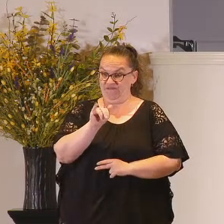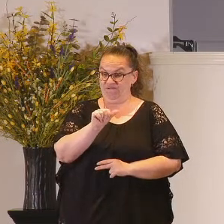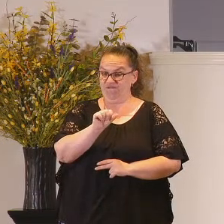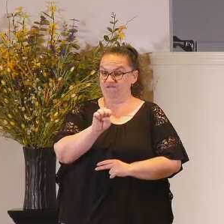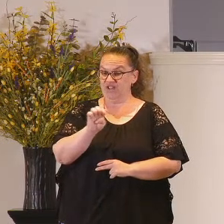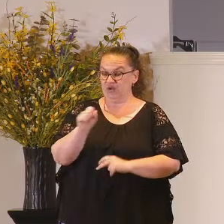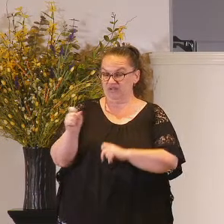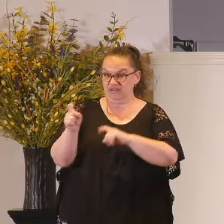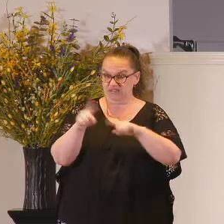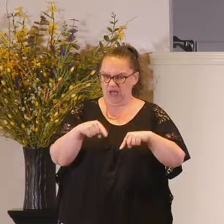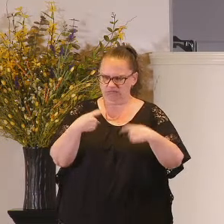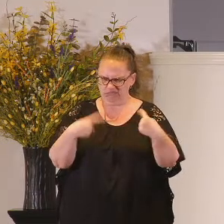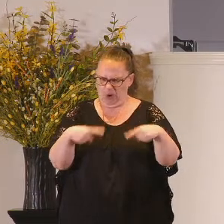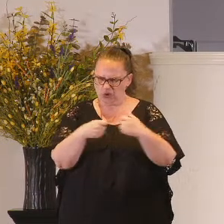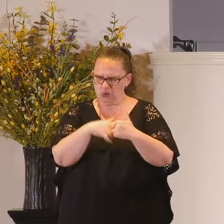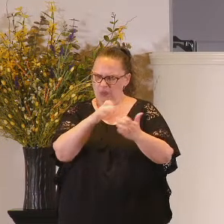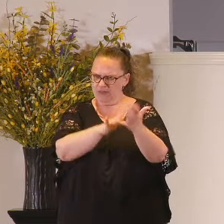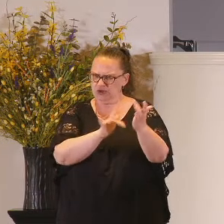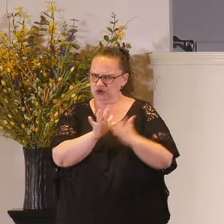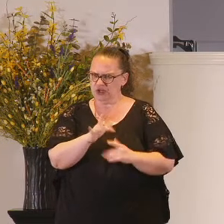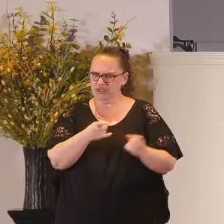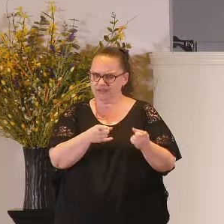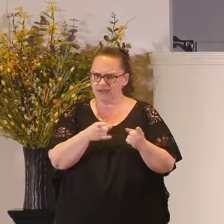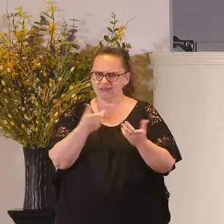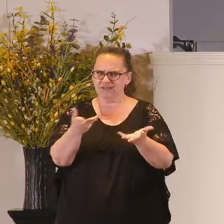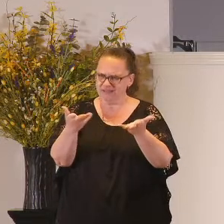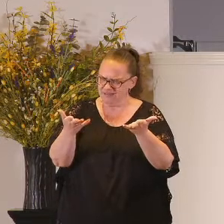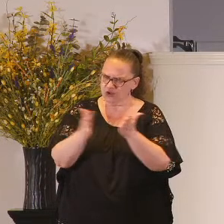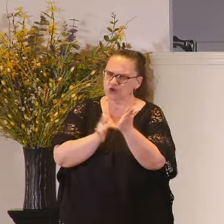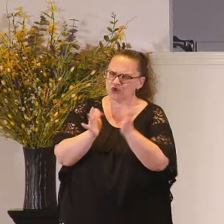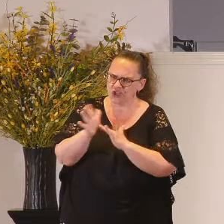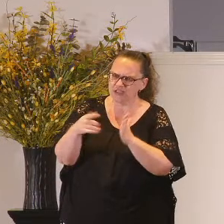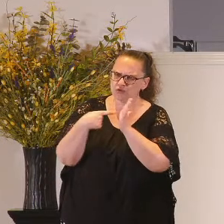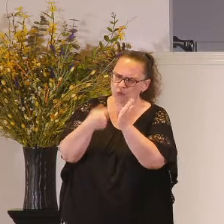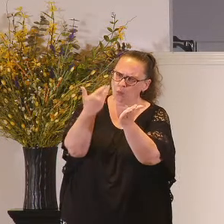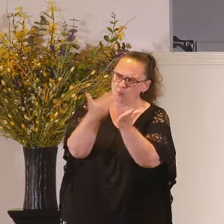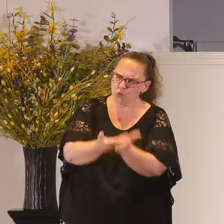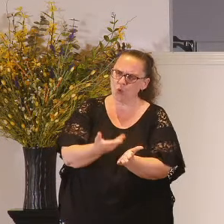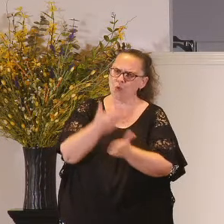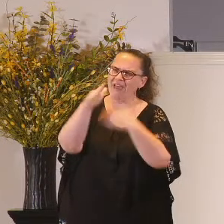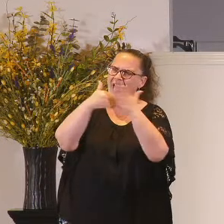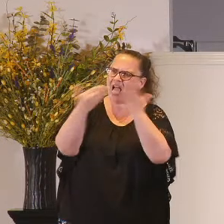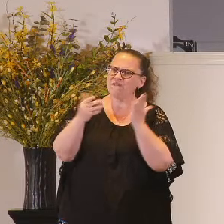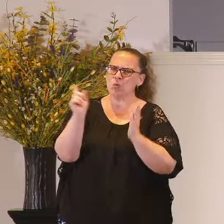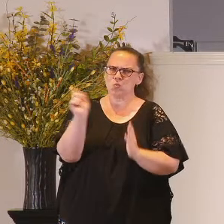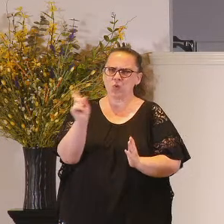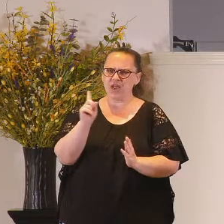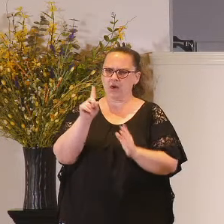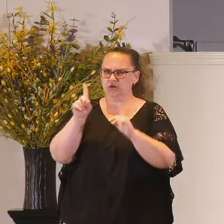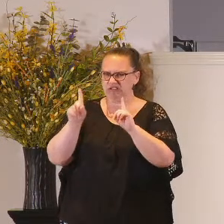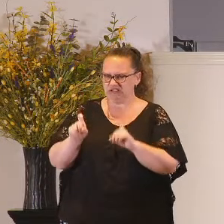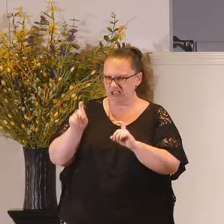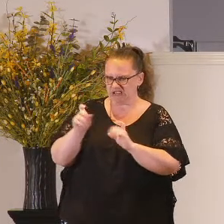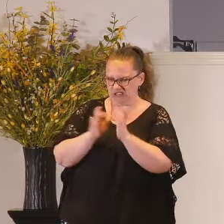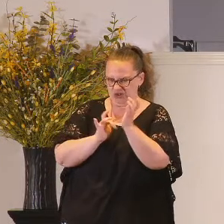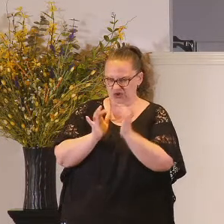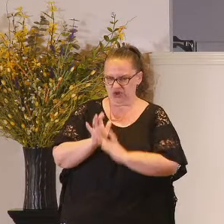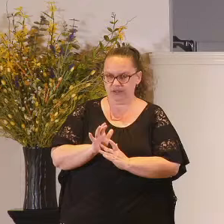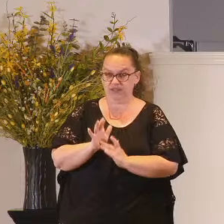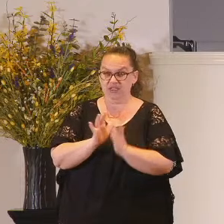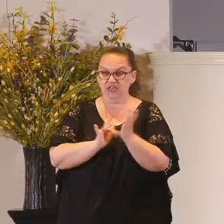to argue with Jesus, seeking from him a sign from heaven to test him. And Jesus